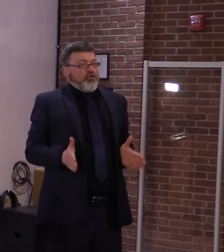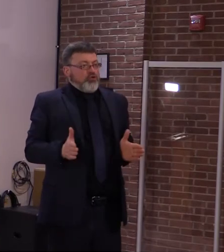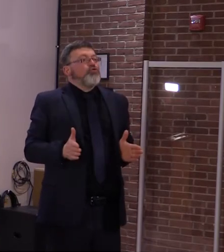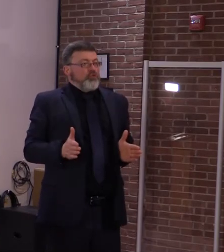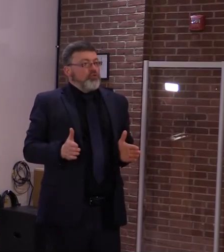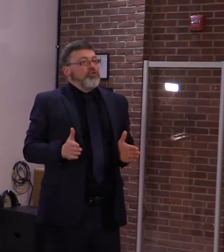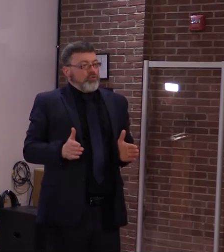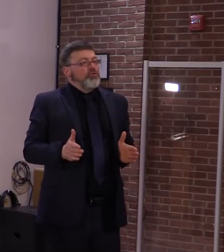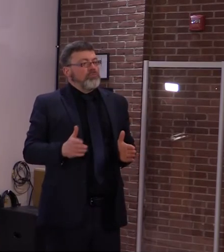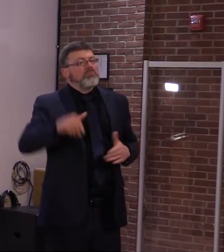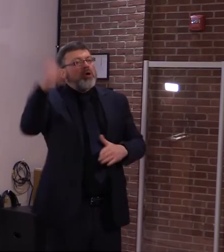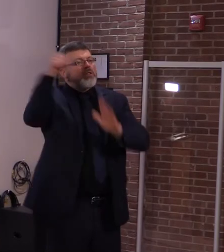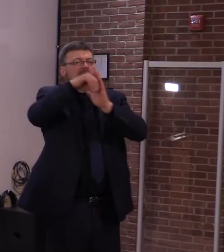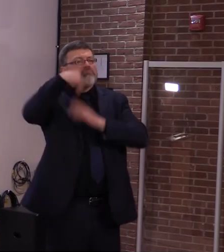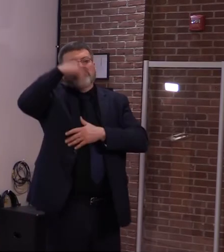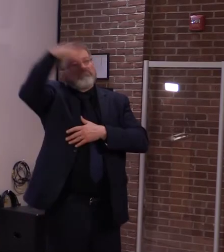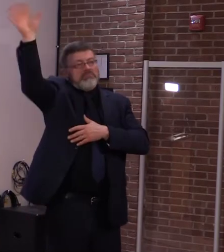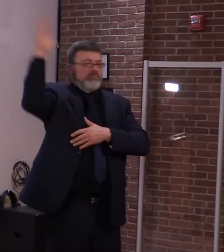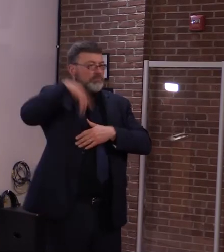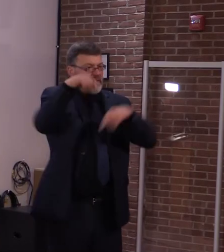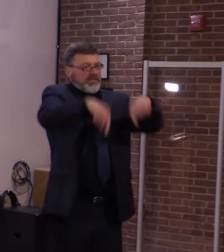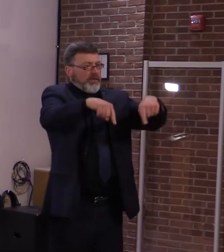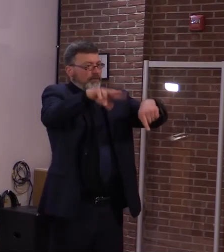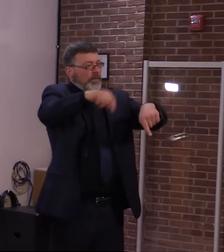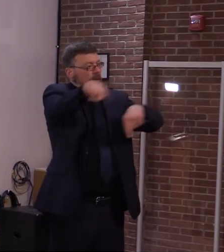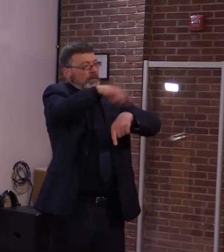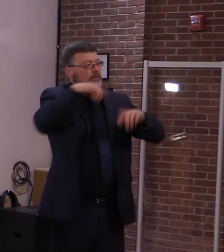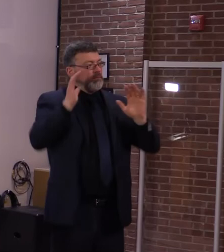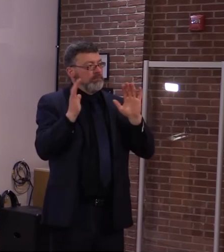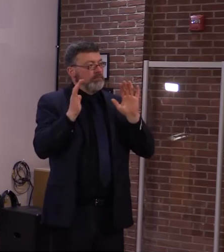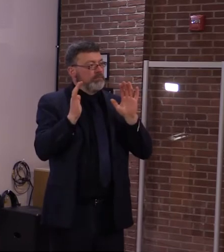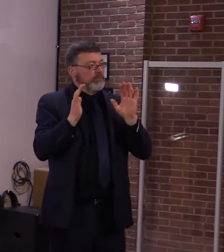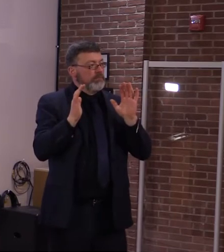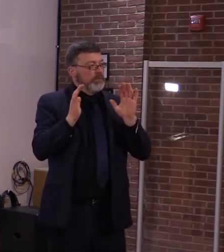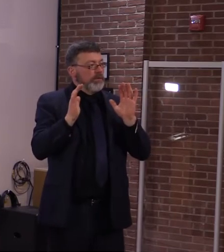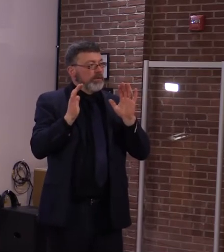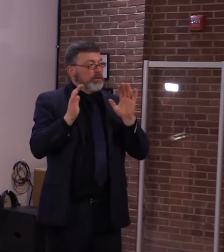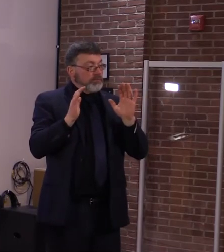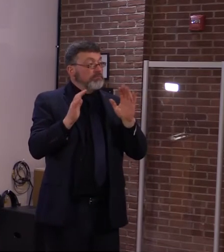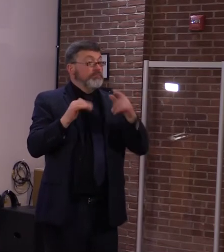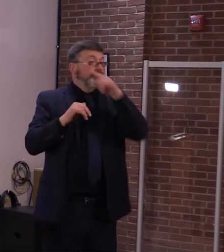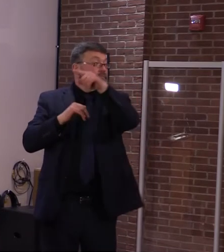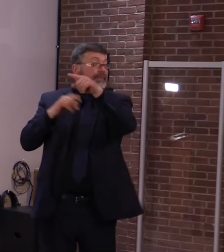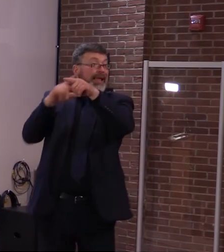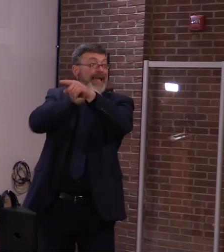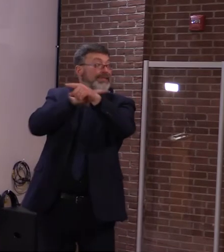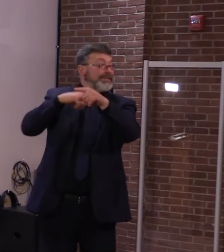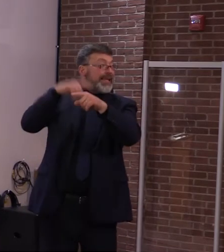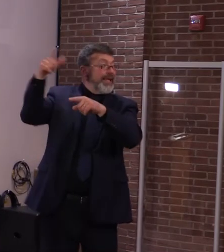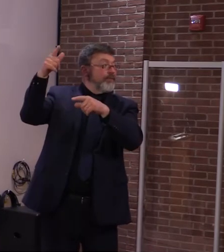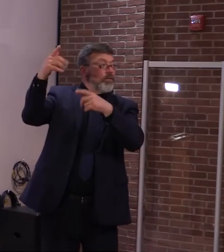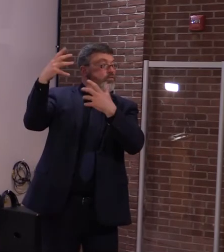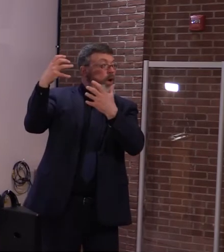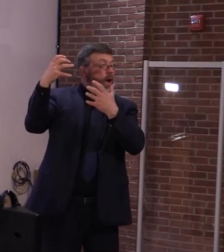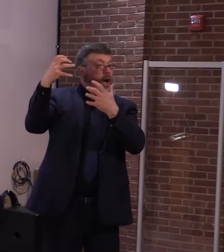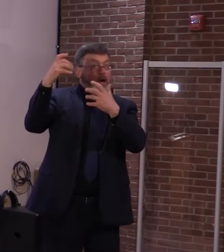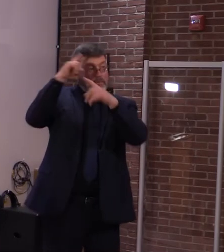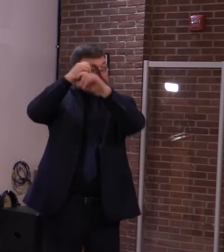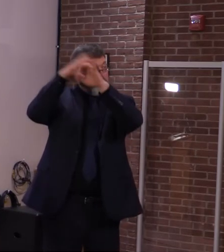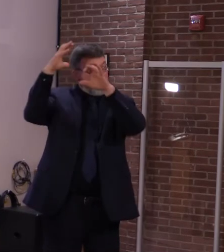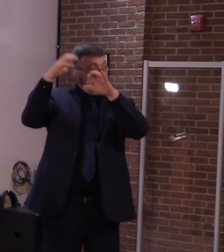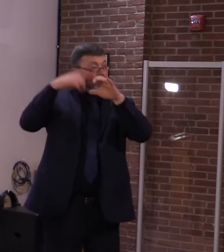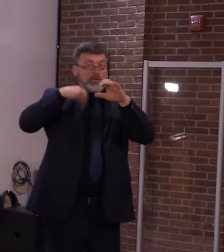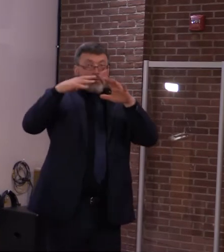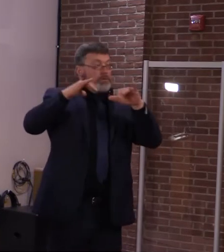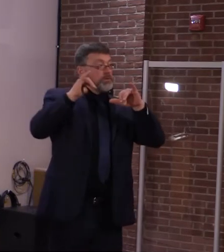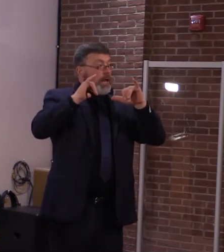that plan to invest in housing, broadband, climate change, and water and sewer infrastructure, we're waiting to